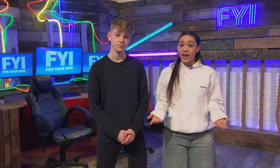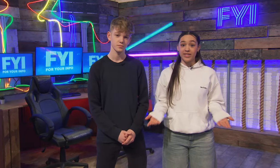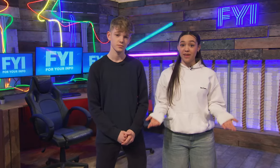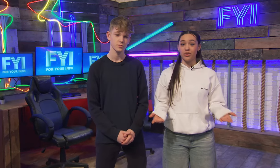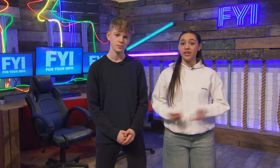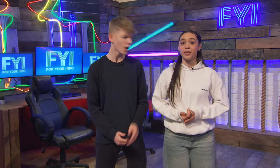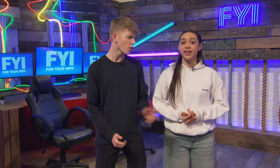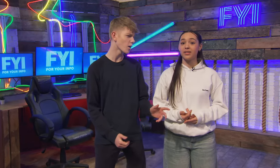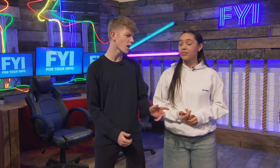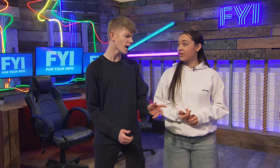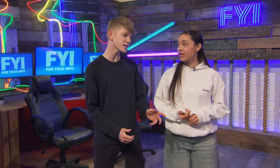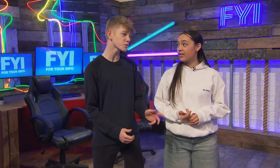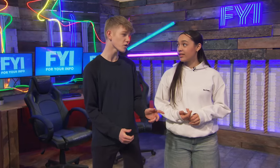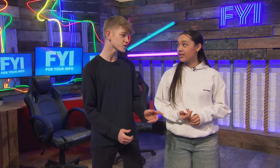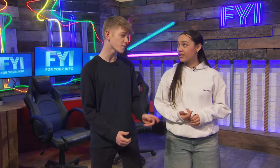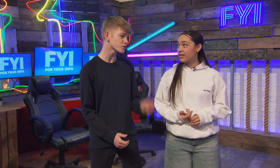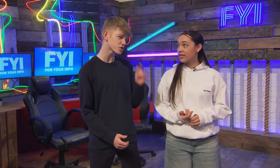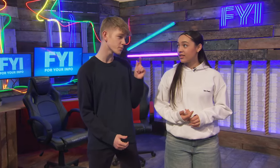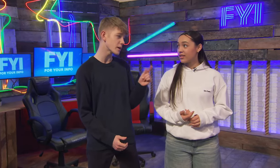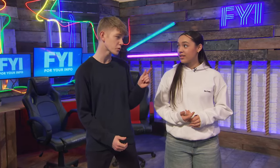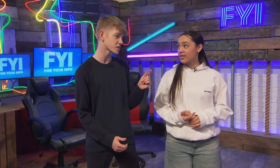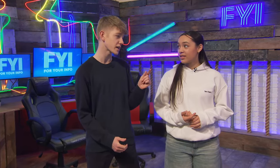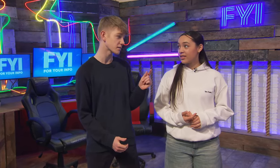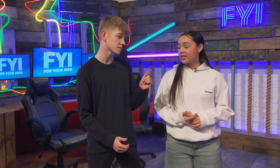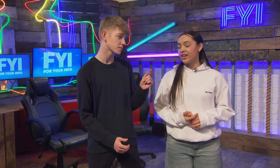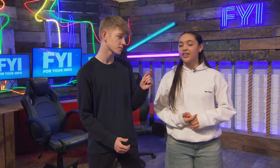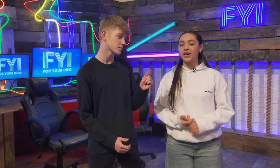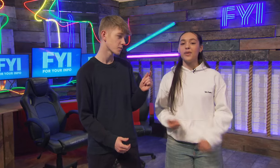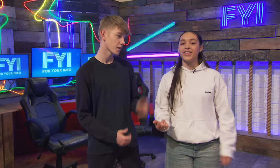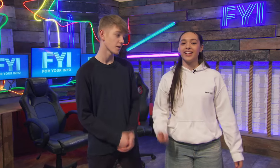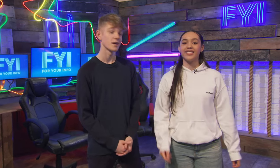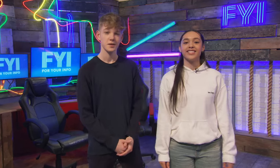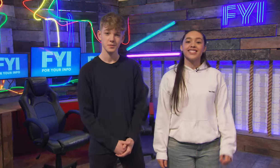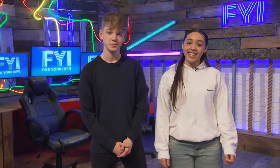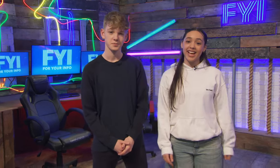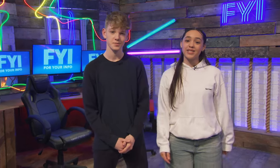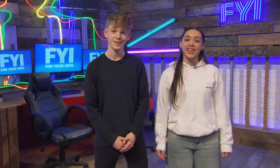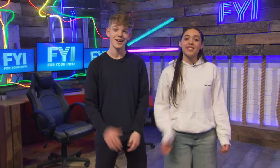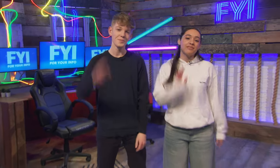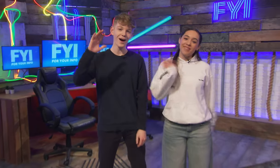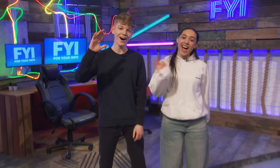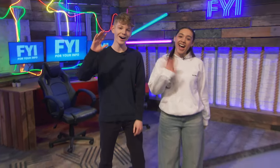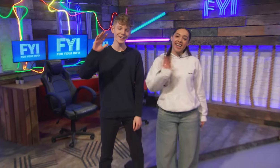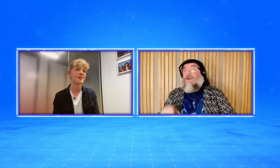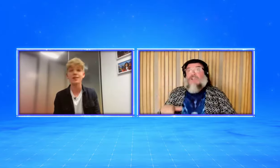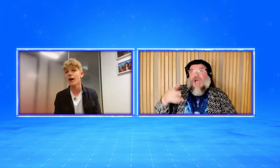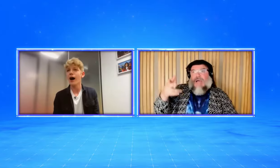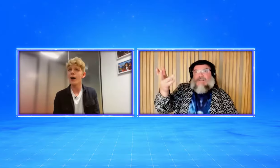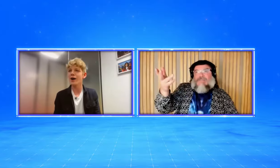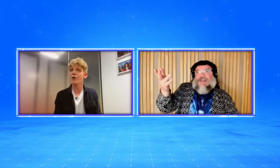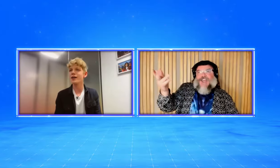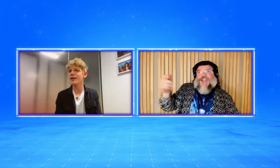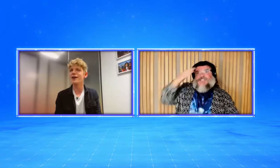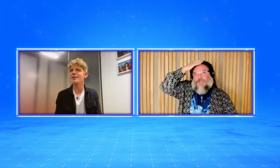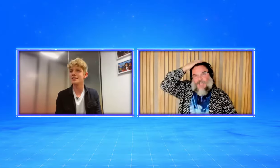much all we have time for this week. Oh, unless we've got time for just a bit more singing. Go on then. See you next week. Bye. My